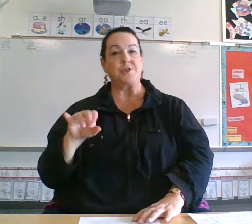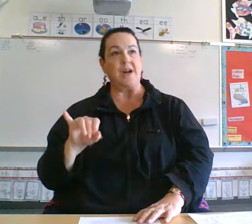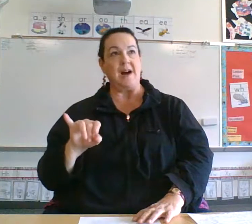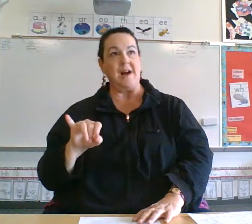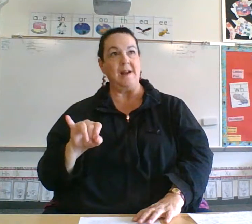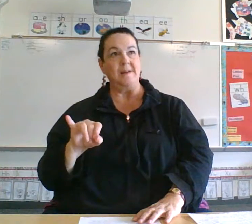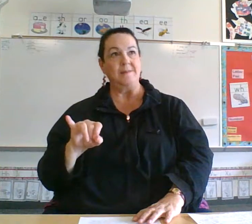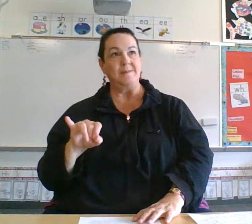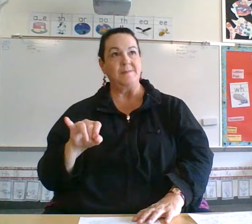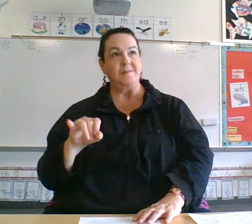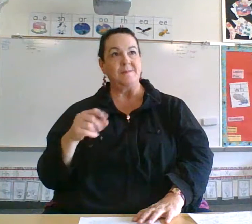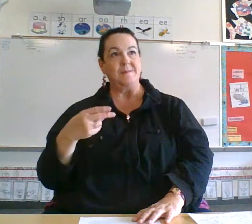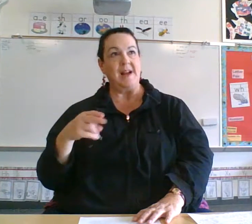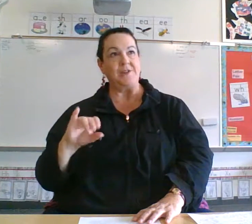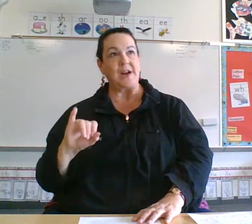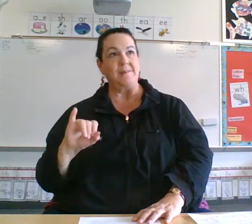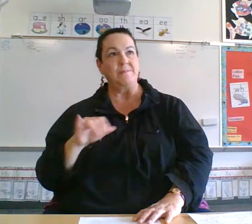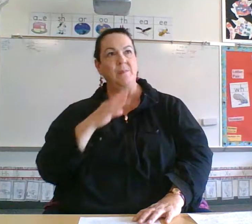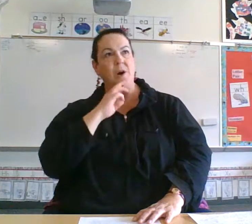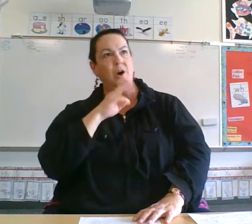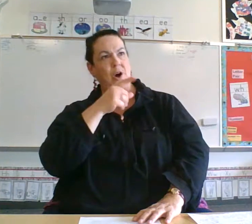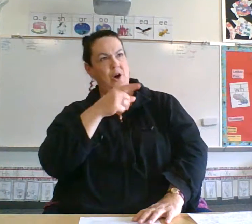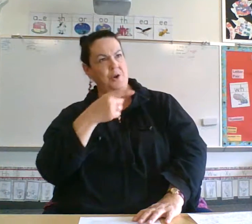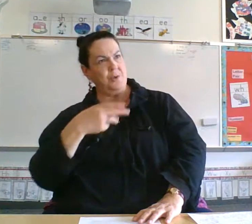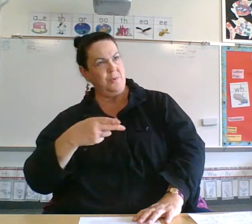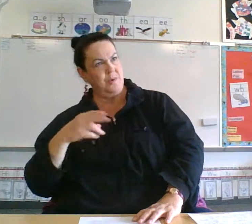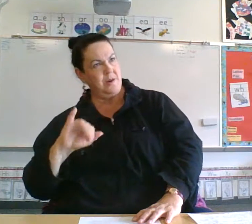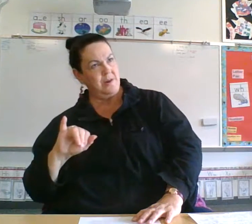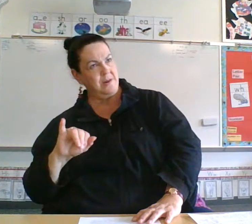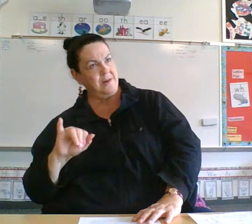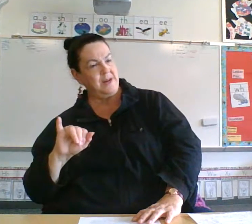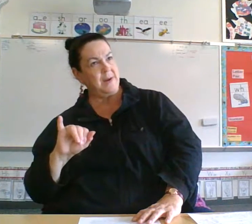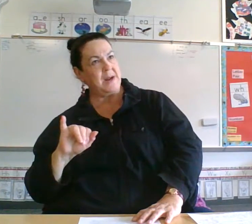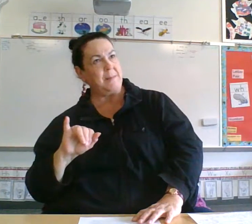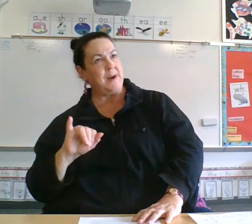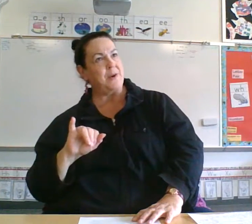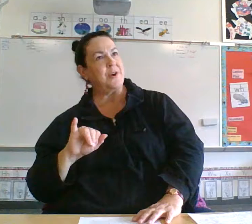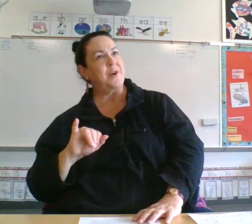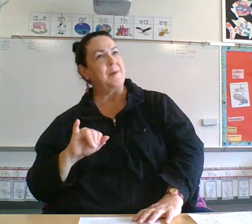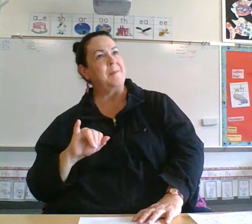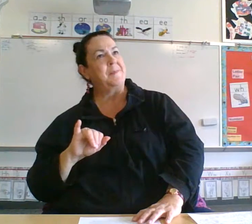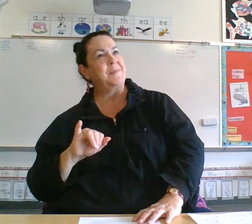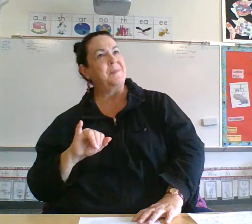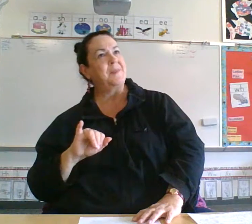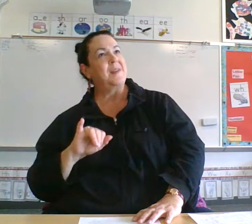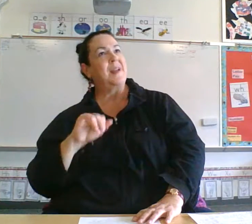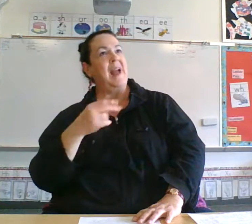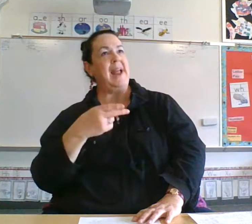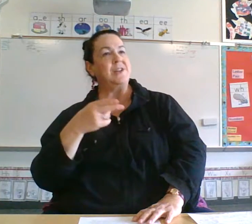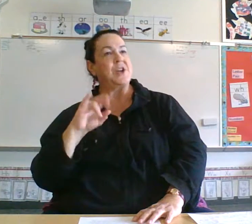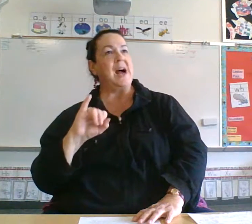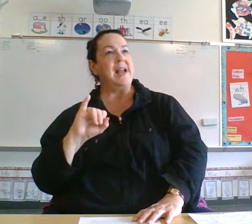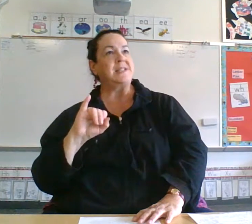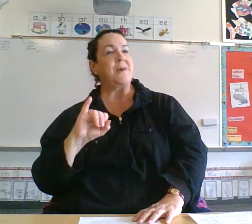HI. HI. Are you hearing impaired? HI is hearing